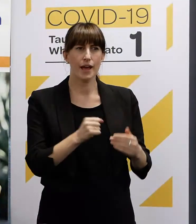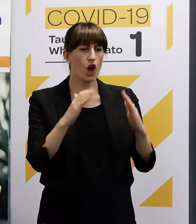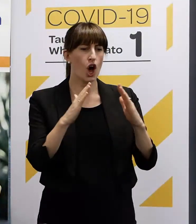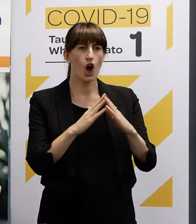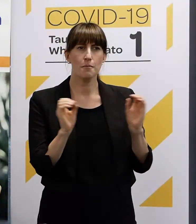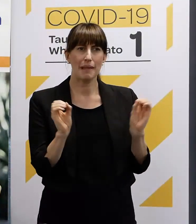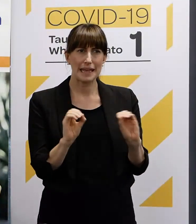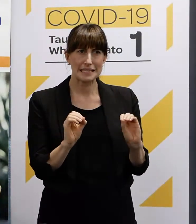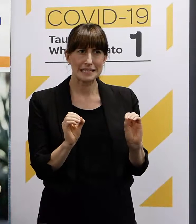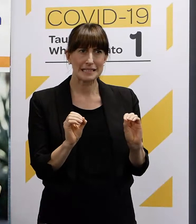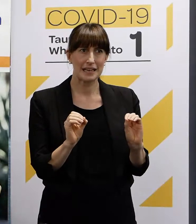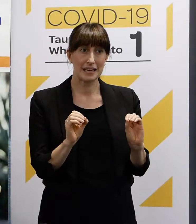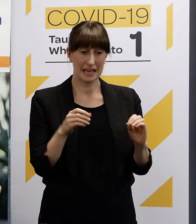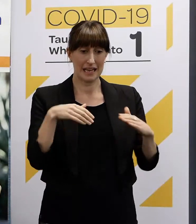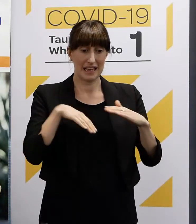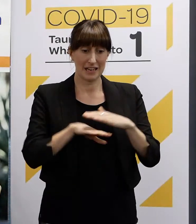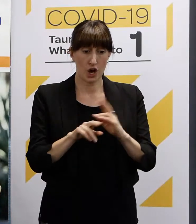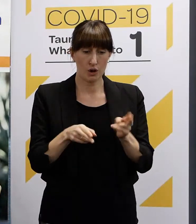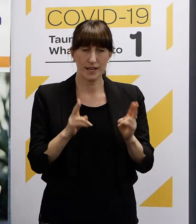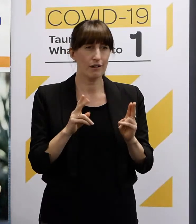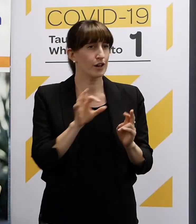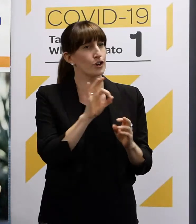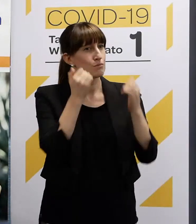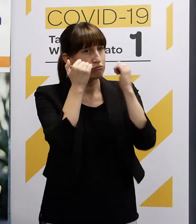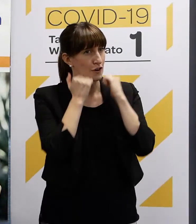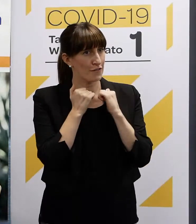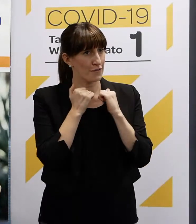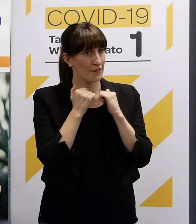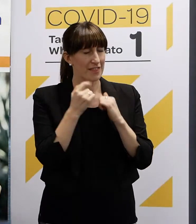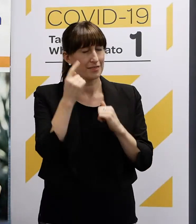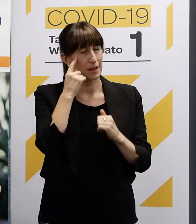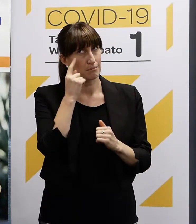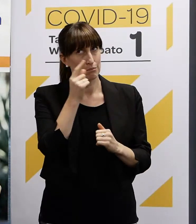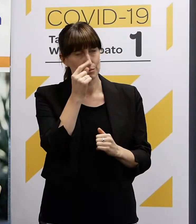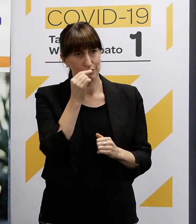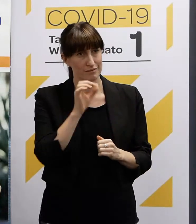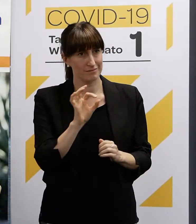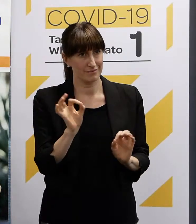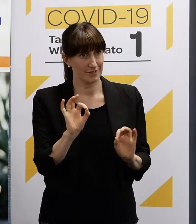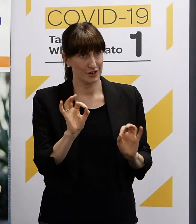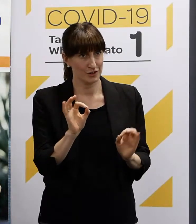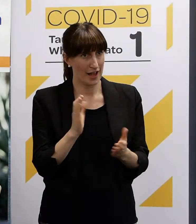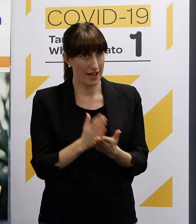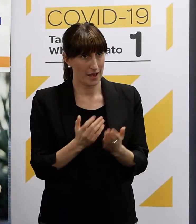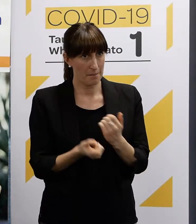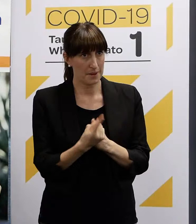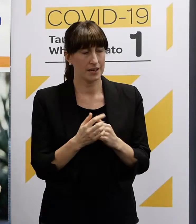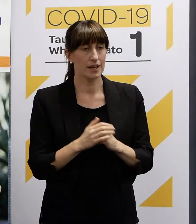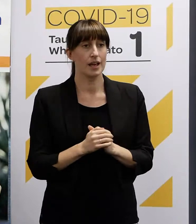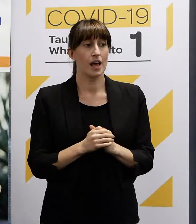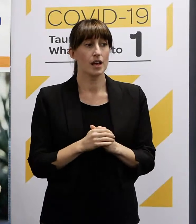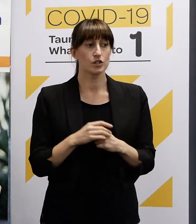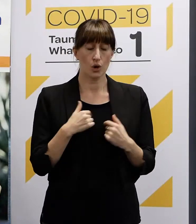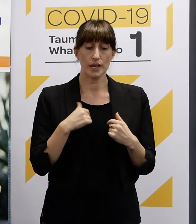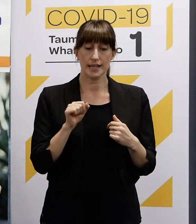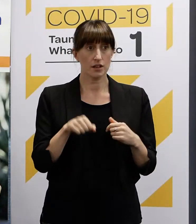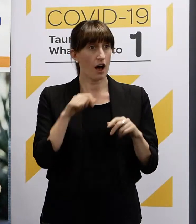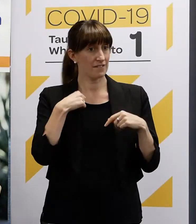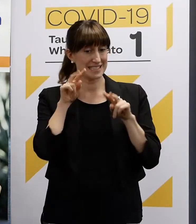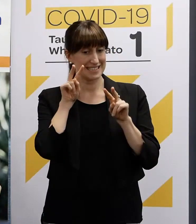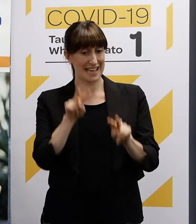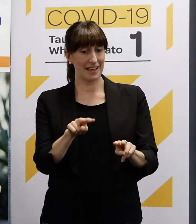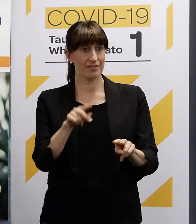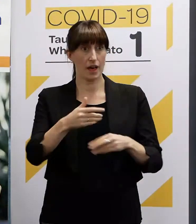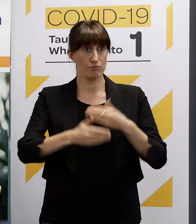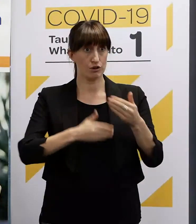I have been at one of the facilities and been talked through the process that happens as people come in. It's a very, very carefully managed process